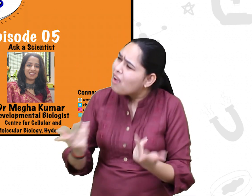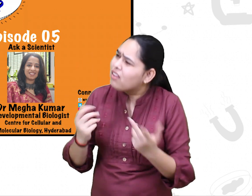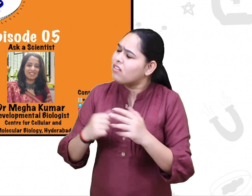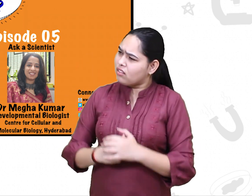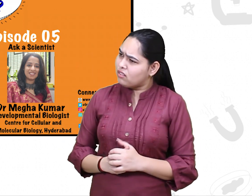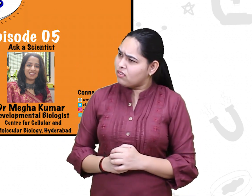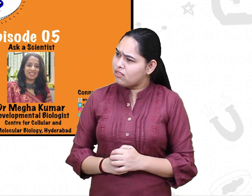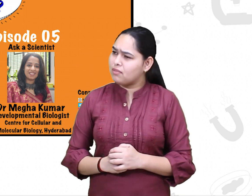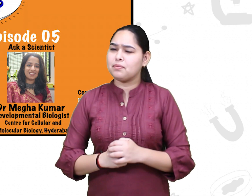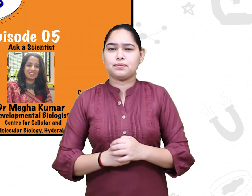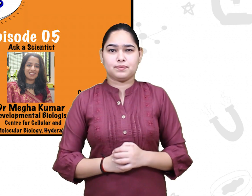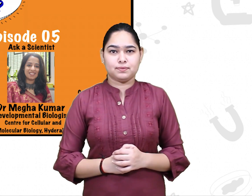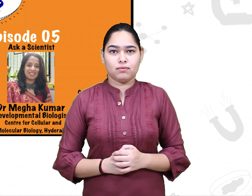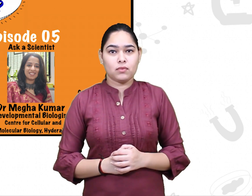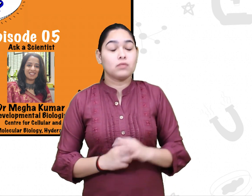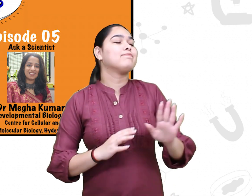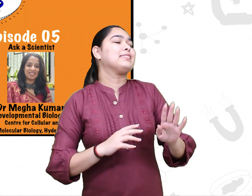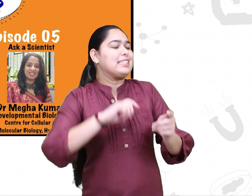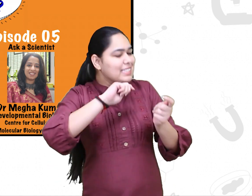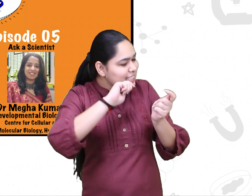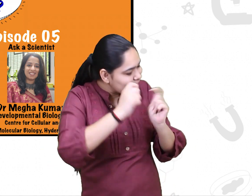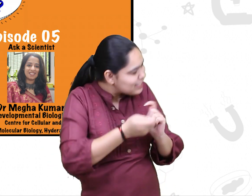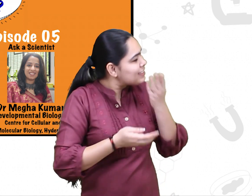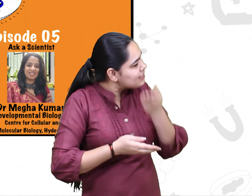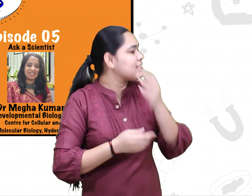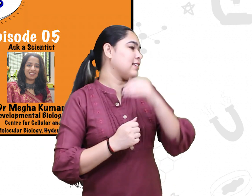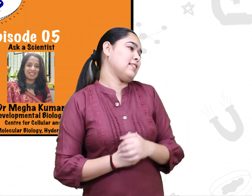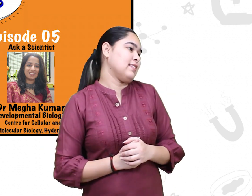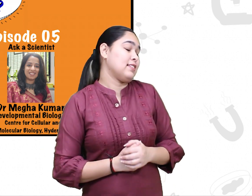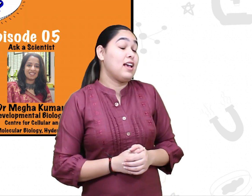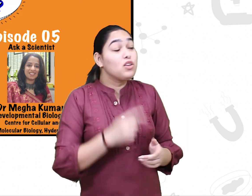you're right. I wonder why snakes don't have limbs.